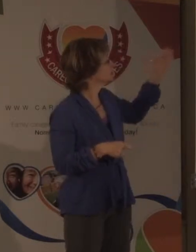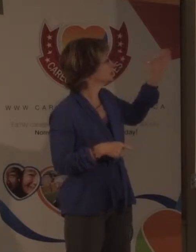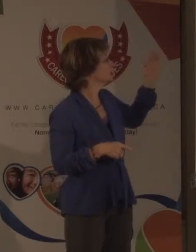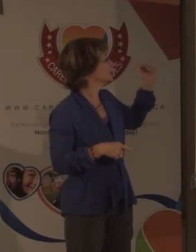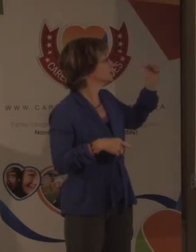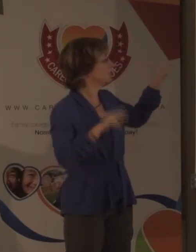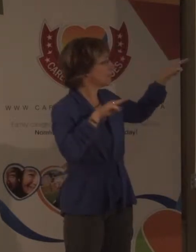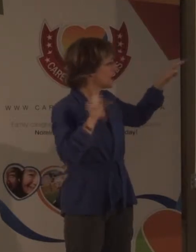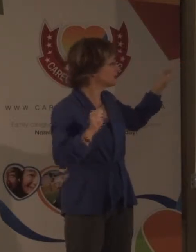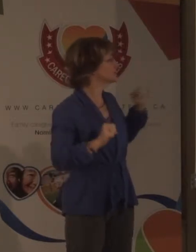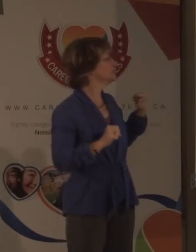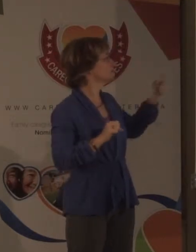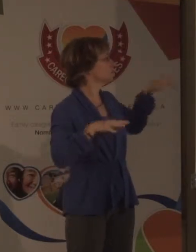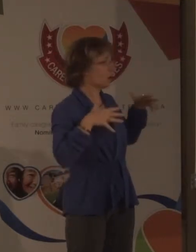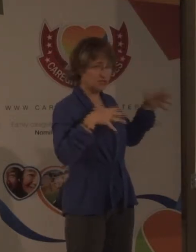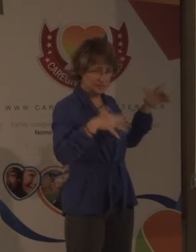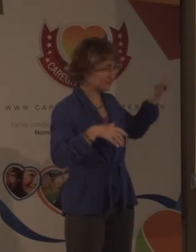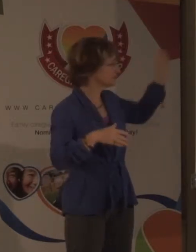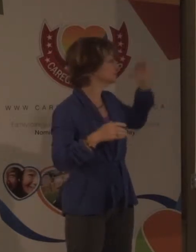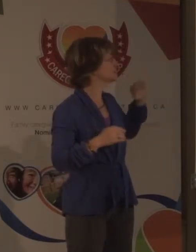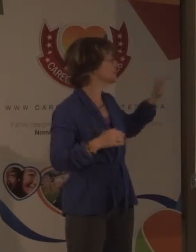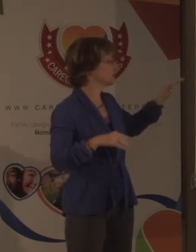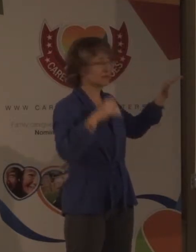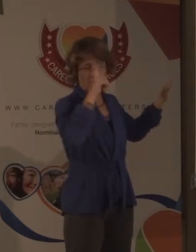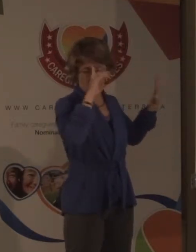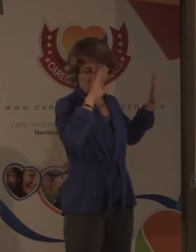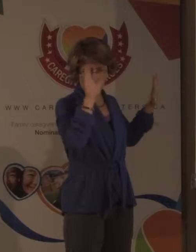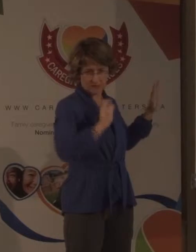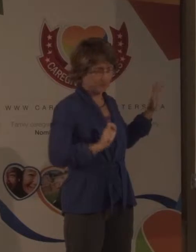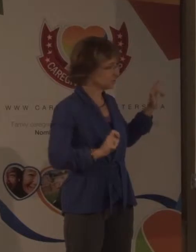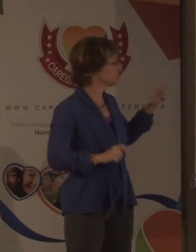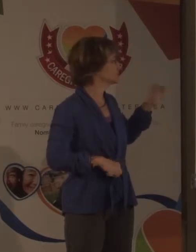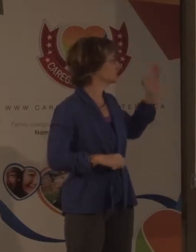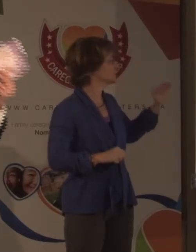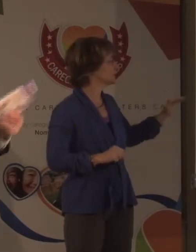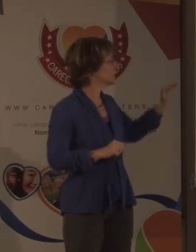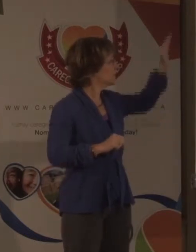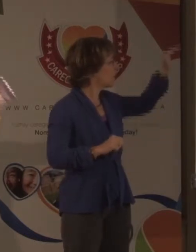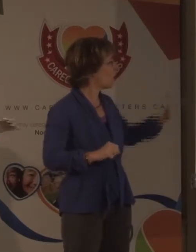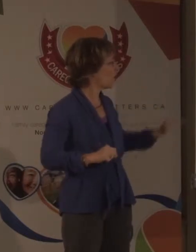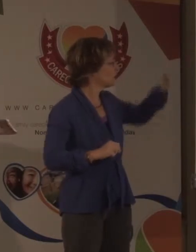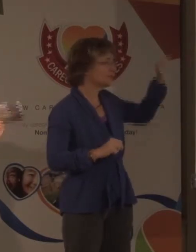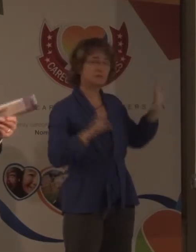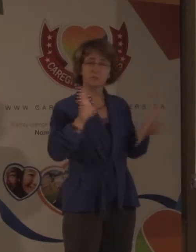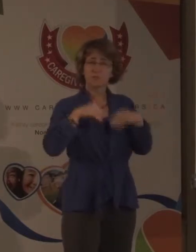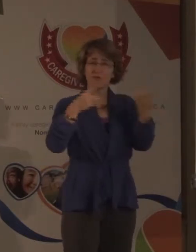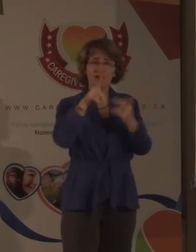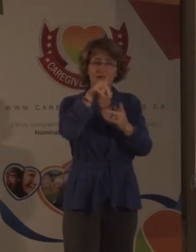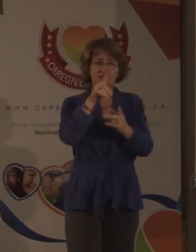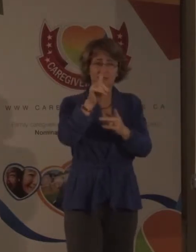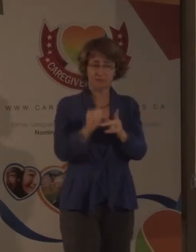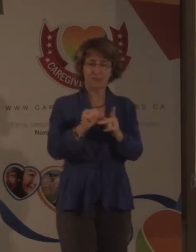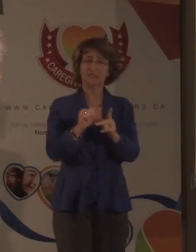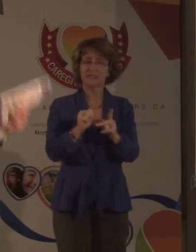as well as multiple sclerosis, Parkinson's disease, Alzheimer's, all provide disabilities for you to